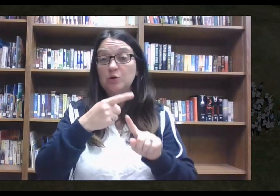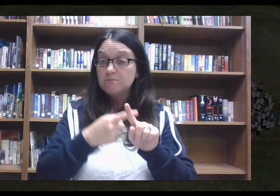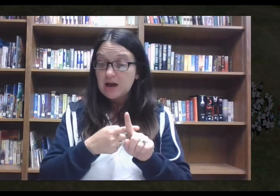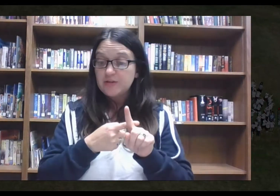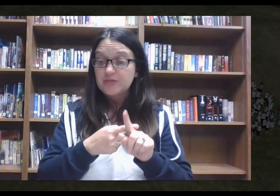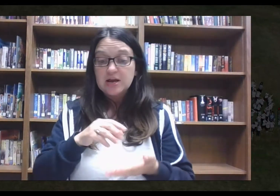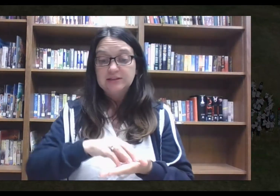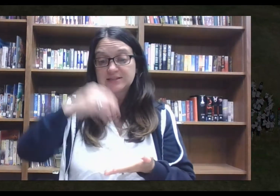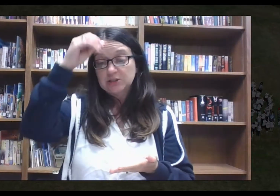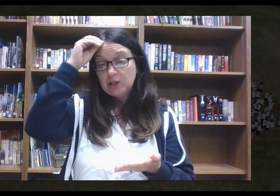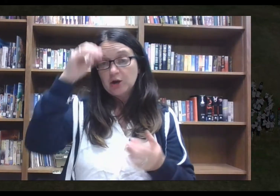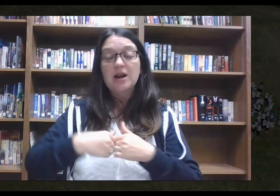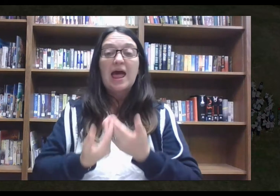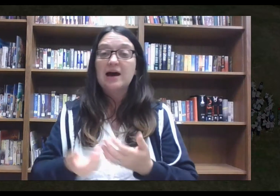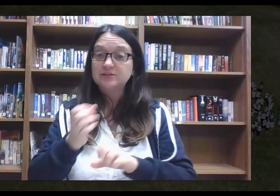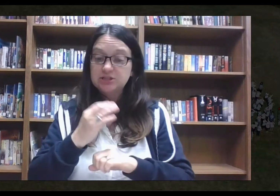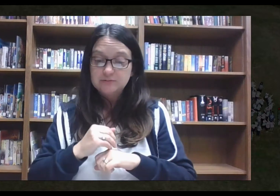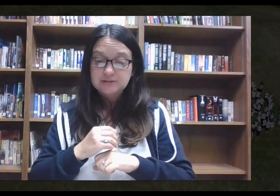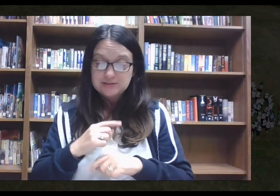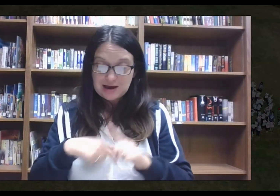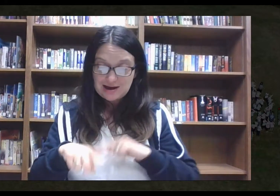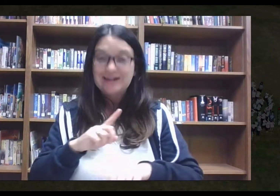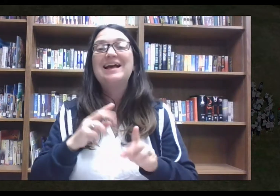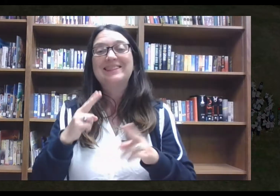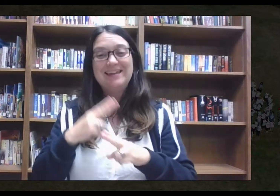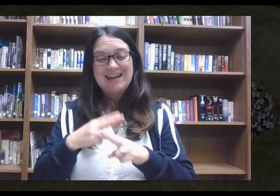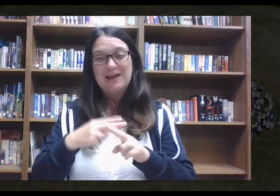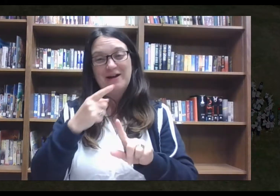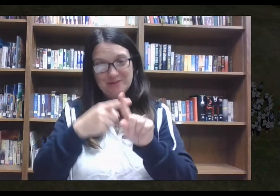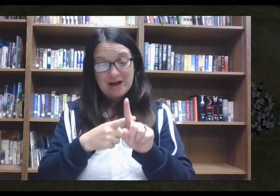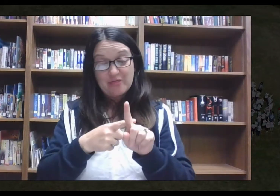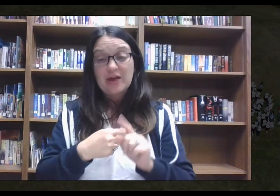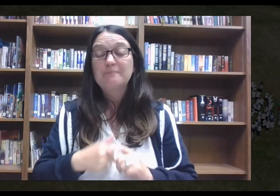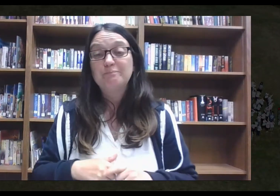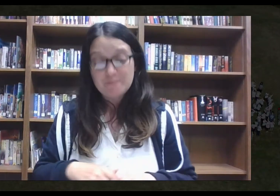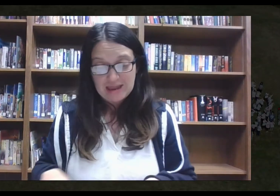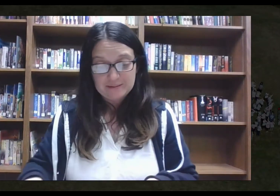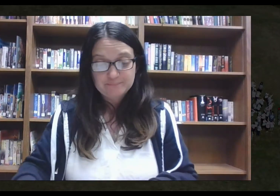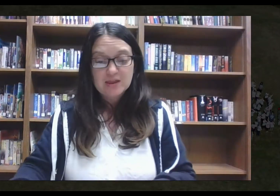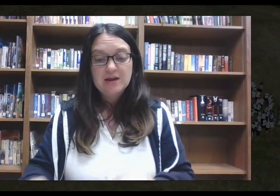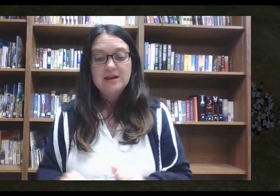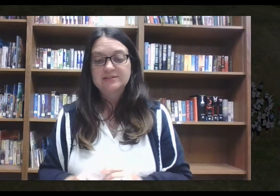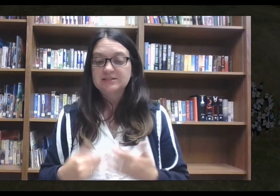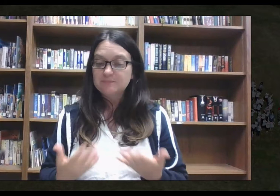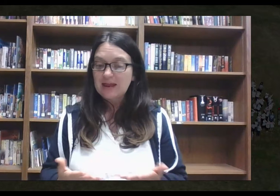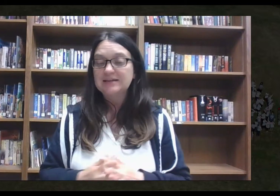new month, let's learn how to sign the name of the month, May. Now, since May is